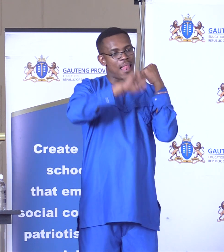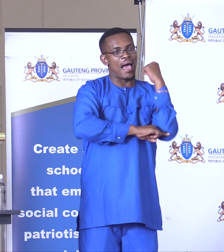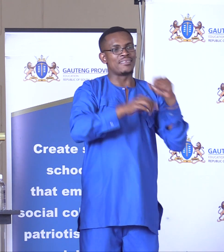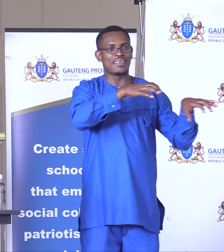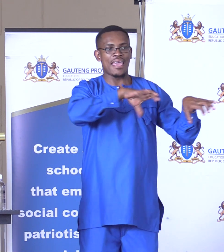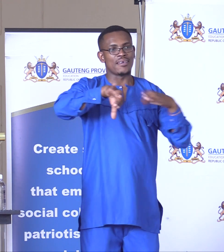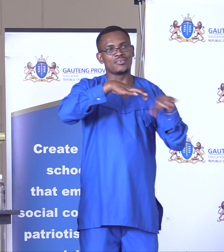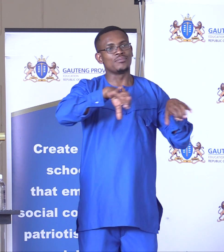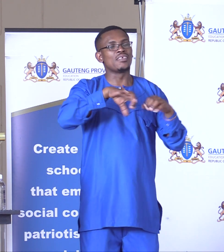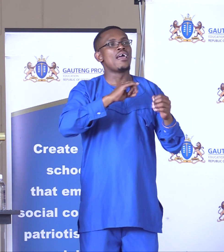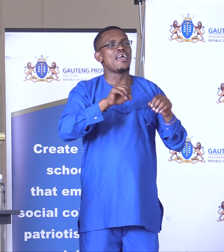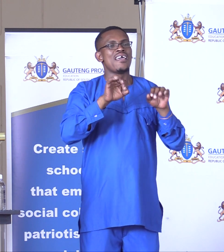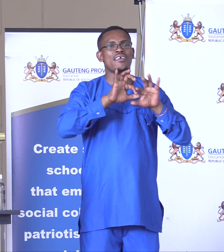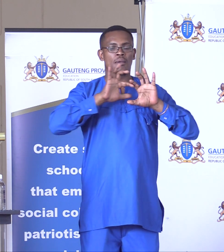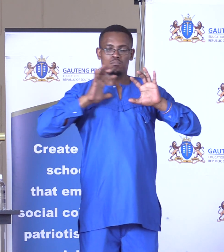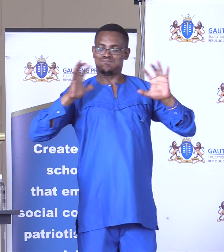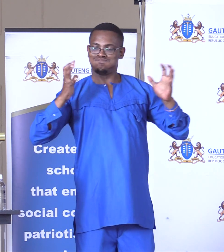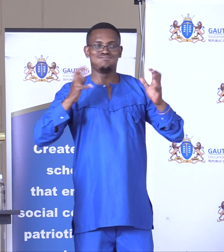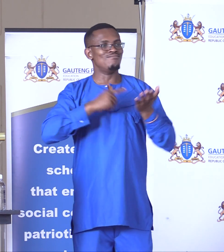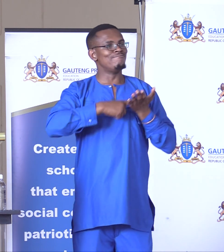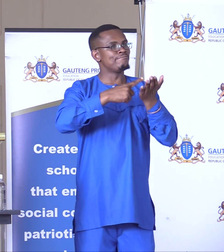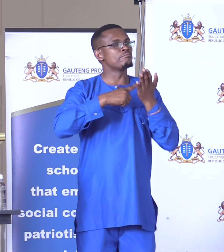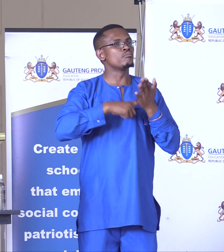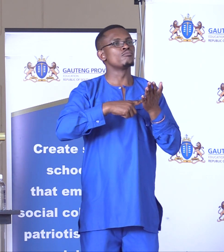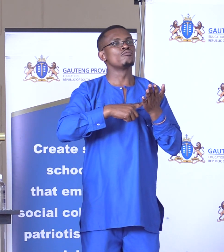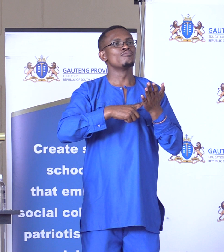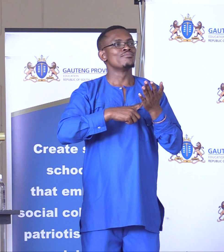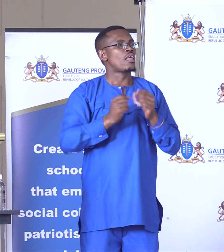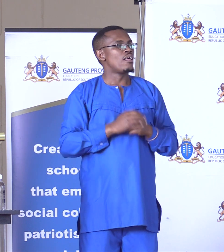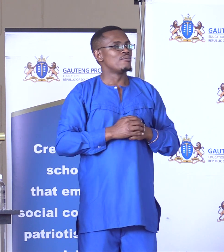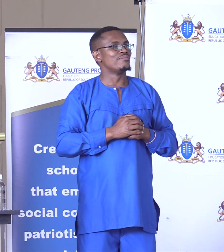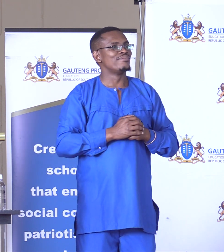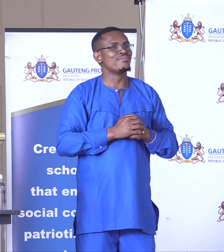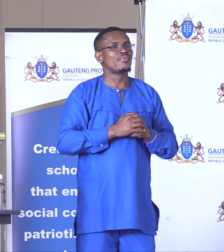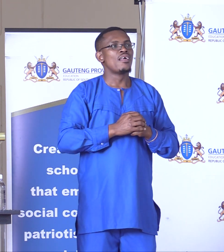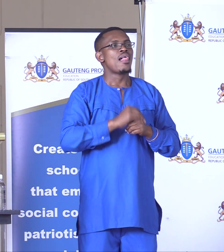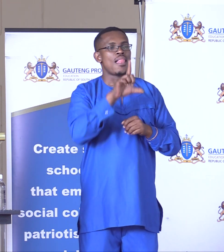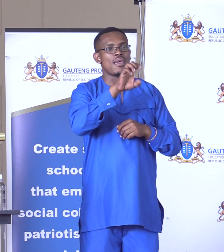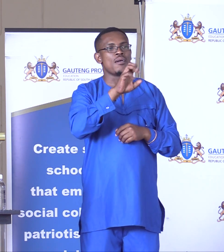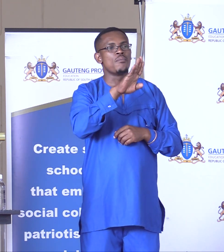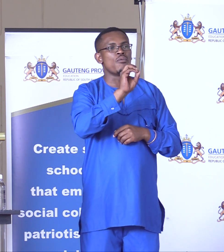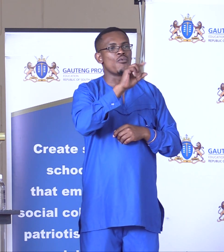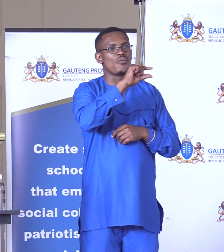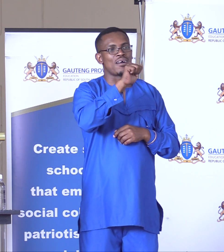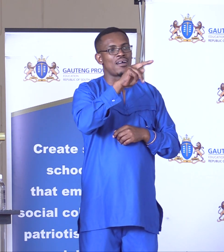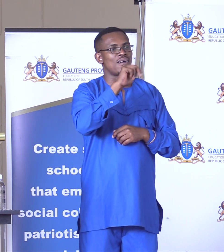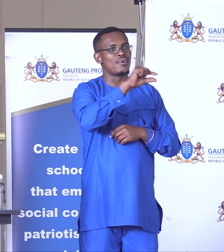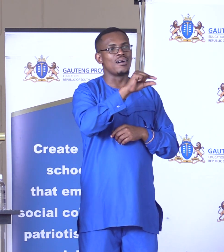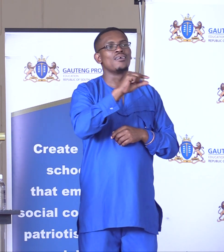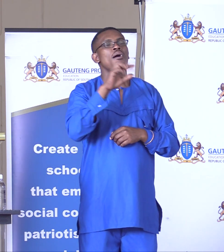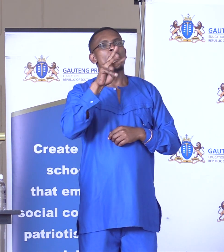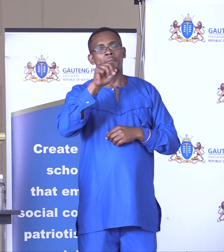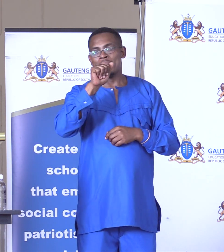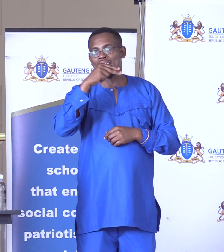which is the panel discussion and display on recycling. Sefofatso Matli, Lebogani, Kholofelo,